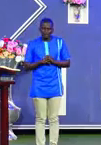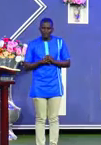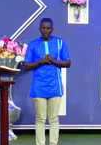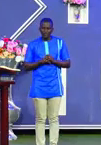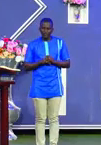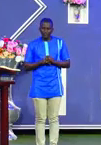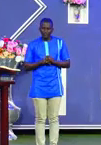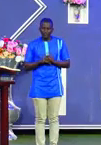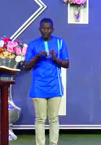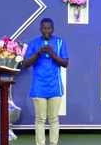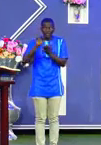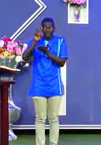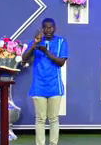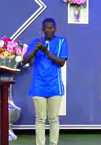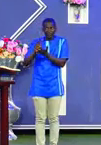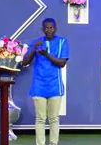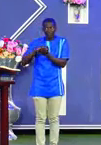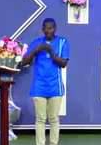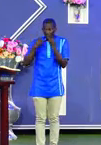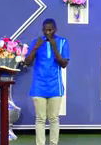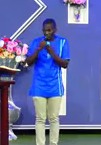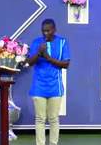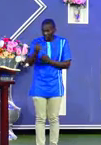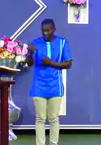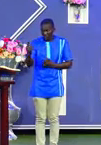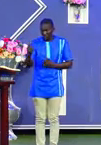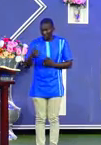night. That scripture that I've told